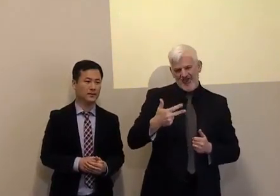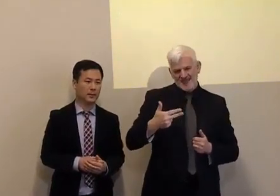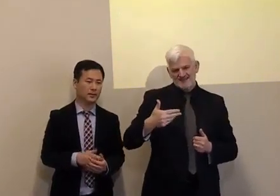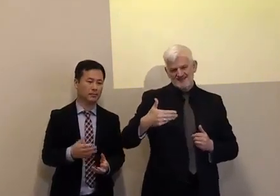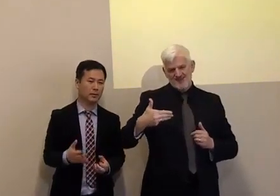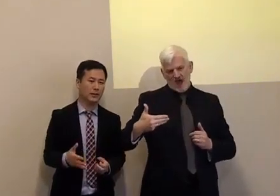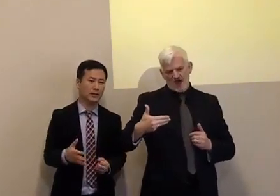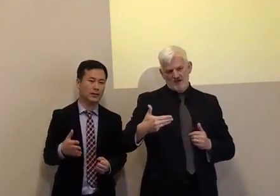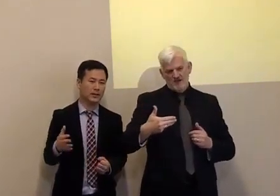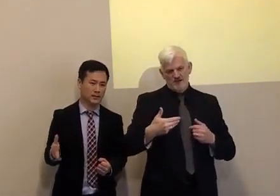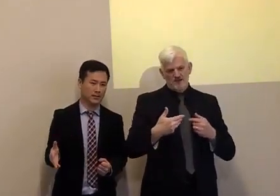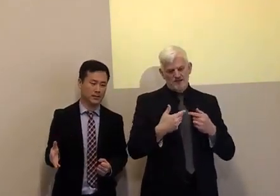And some booklet and literature.